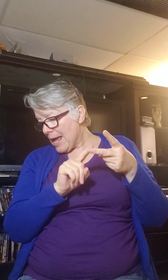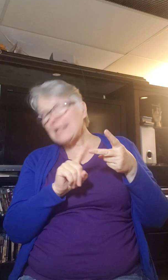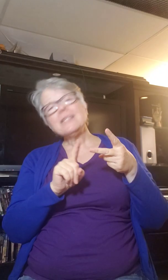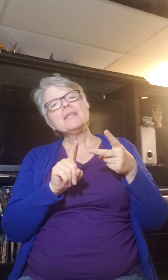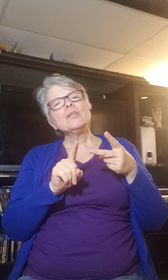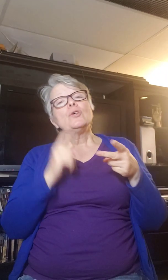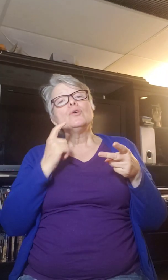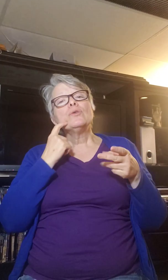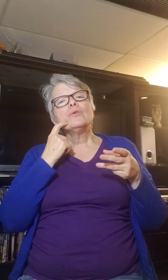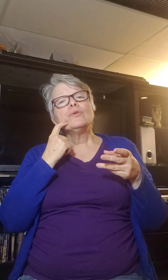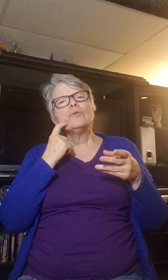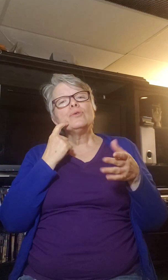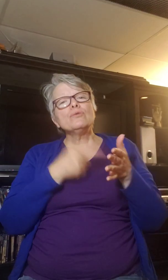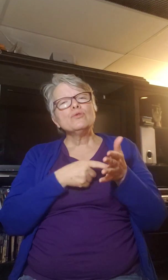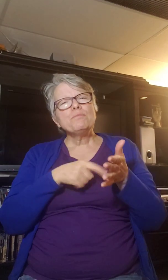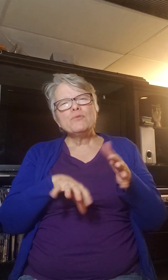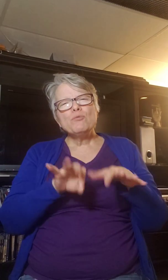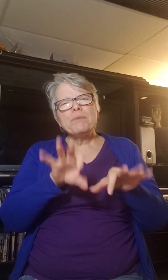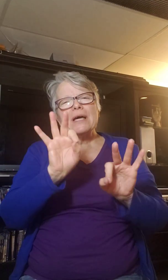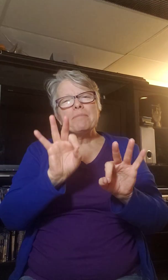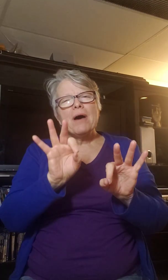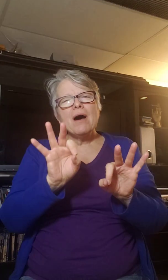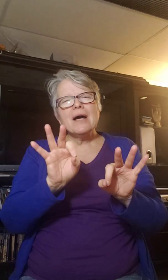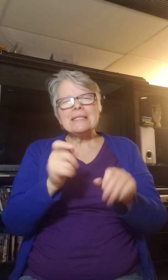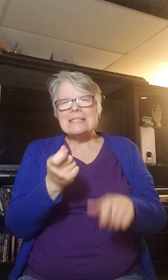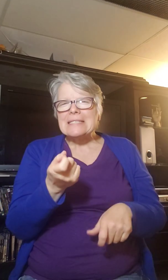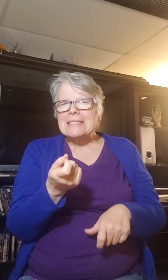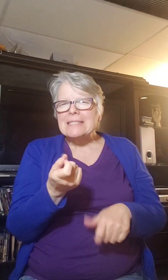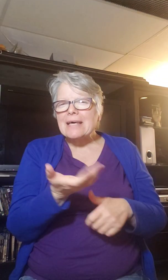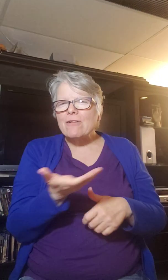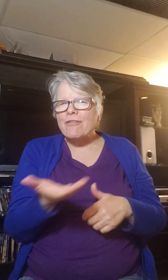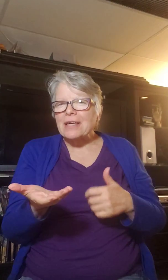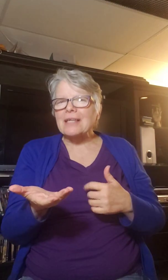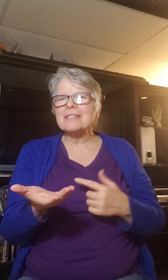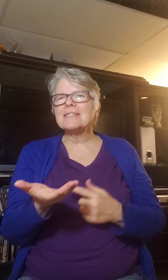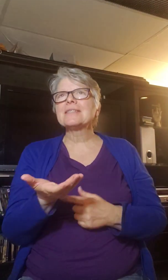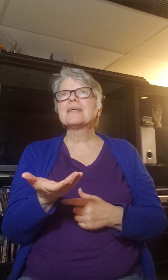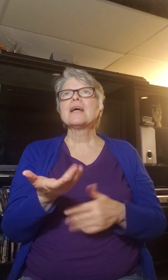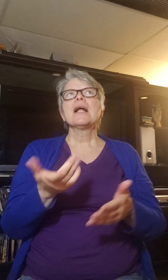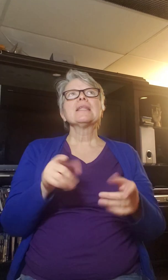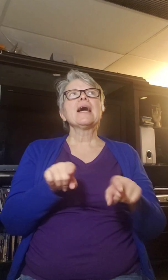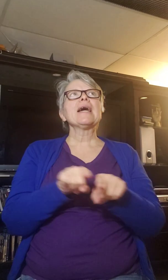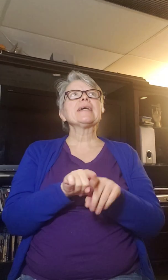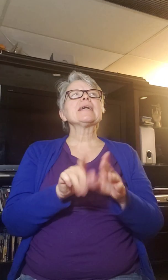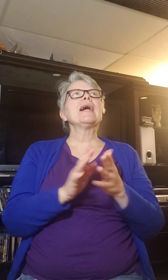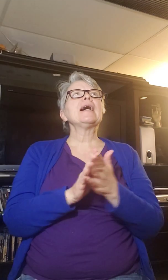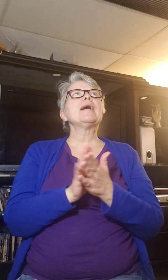And you pick up on subtle things like,